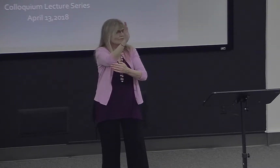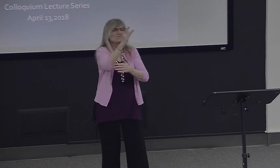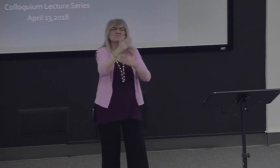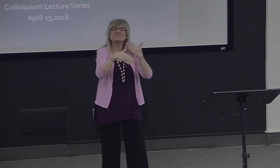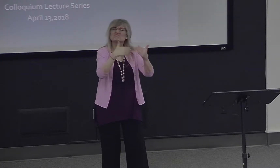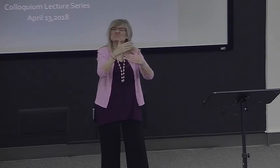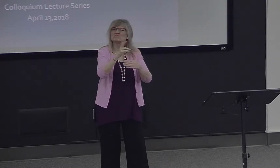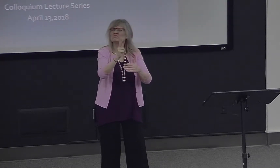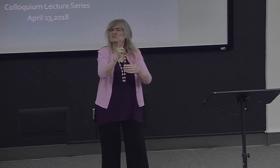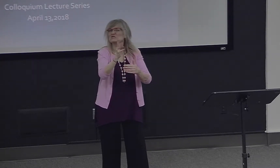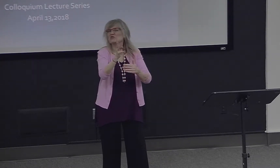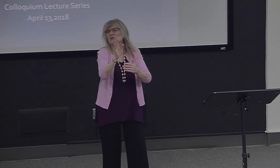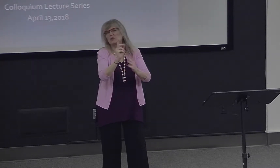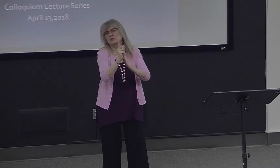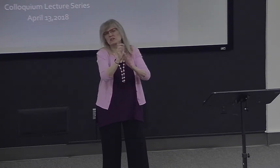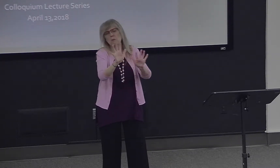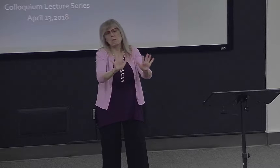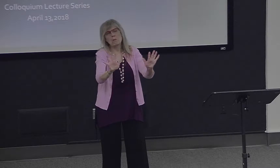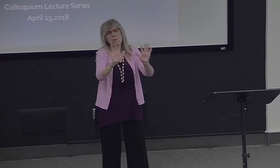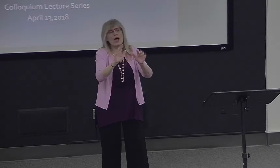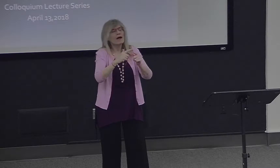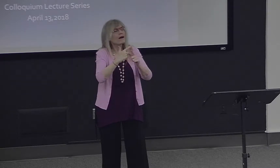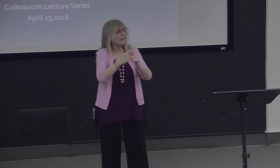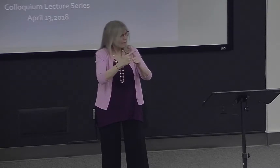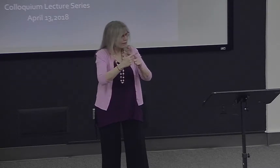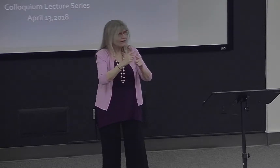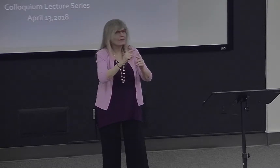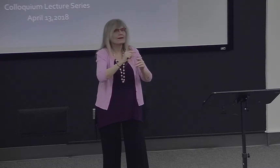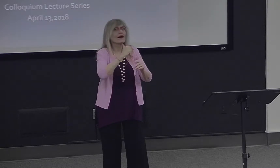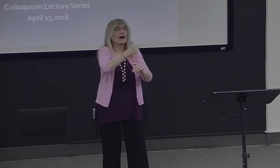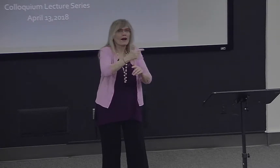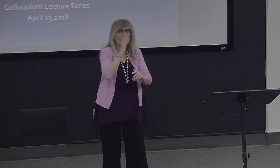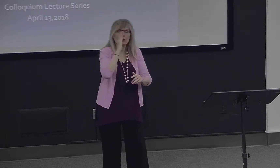The structure of today will start with Pamela's presentation.